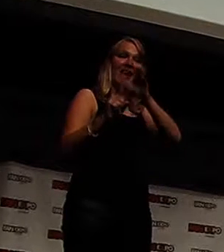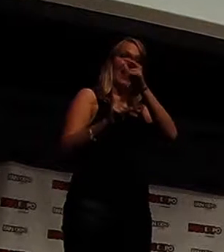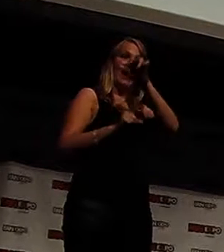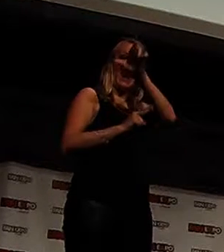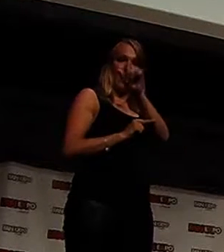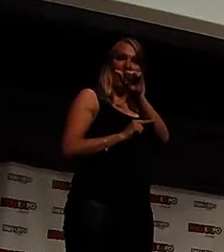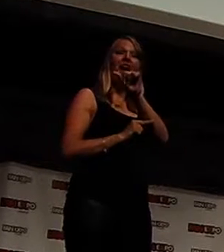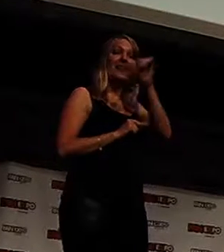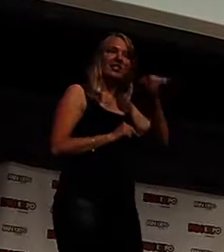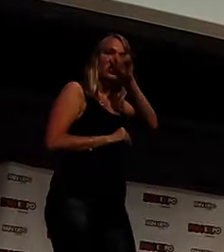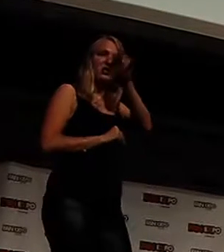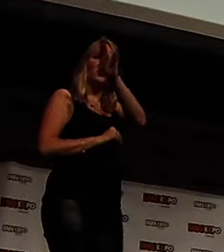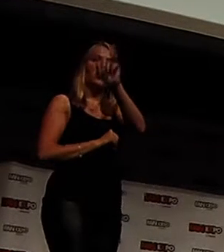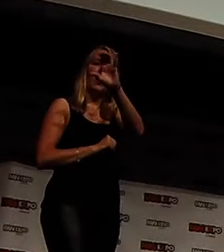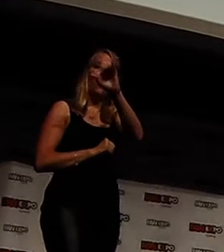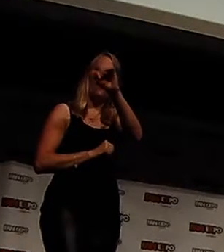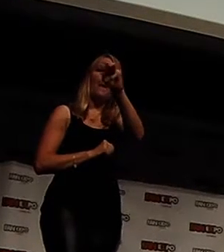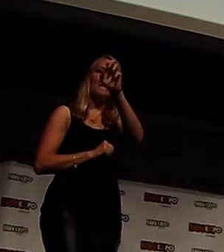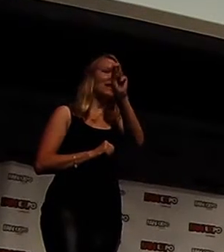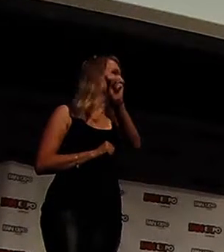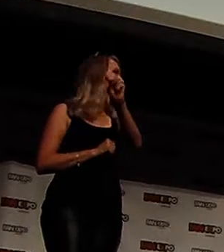Coleman.